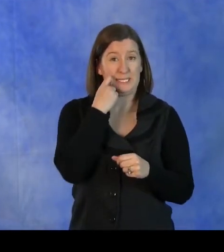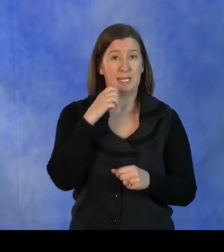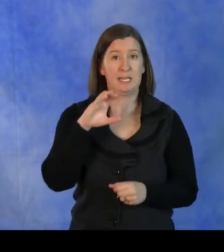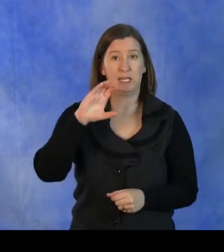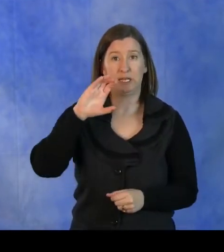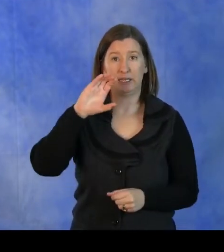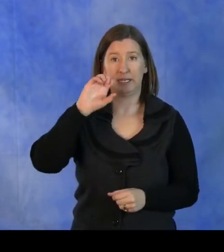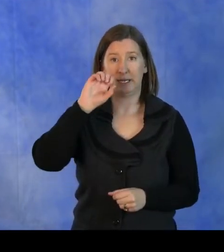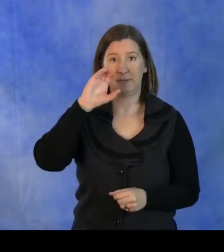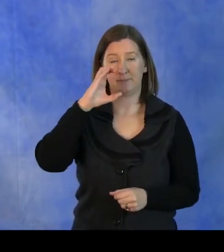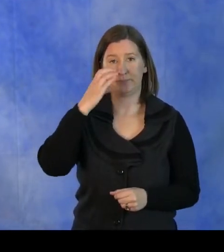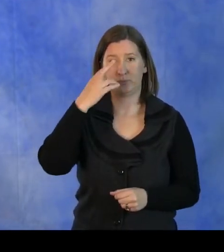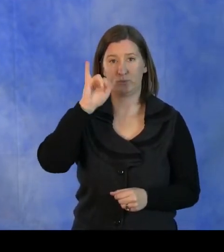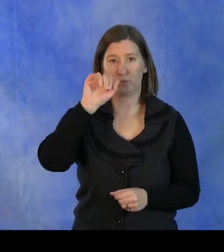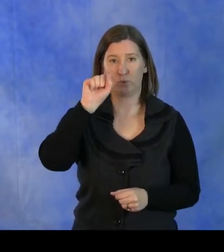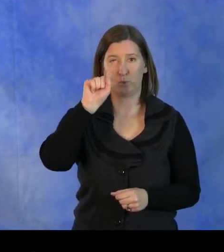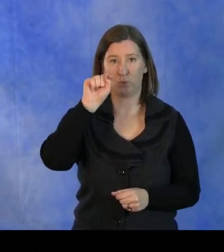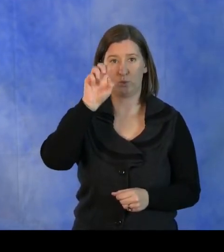Autism